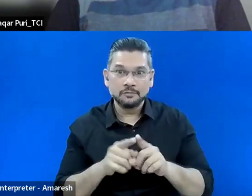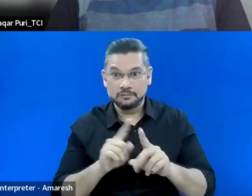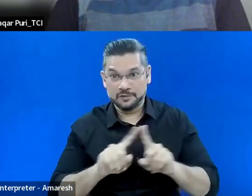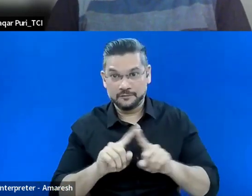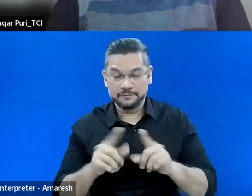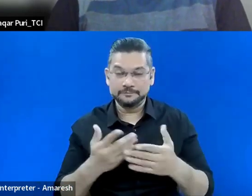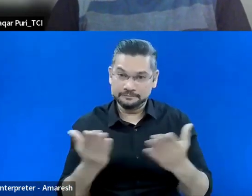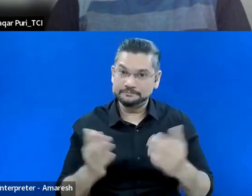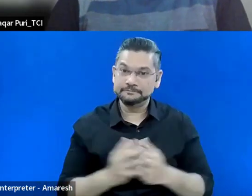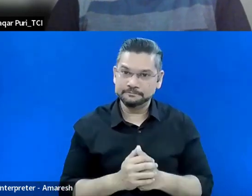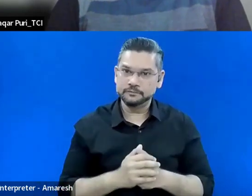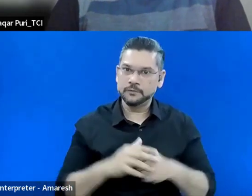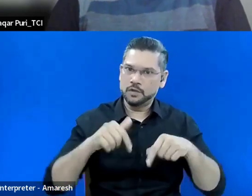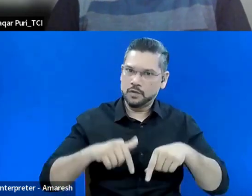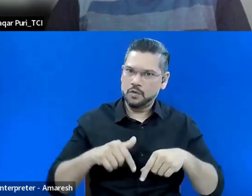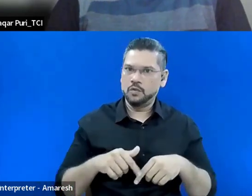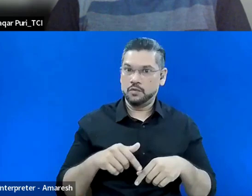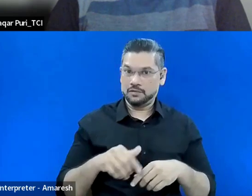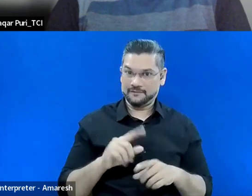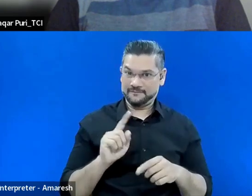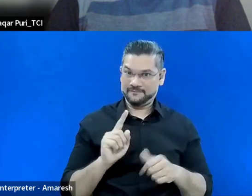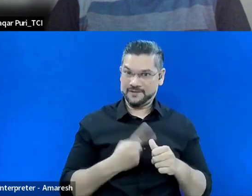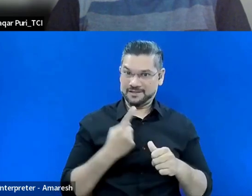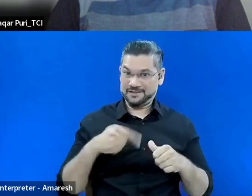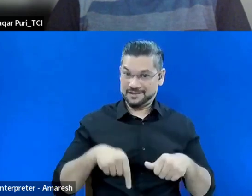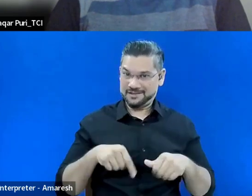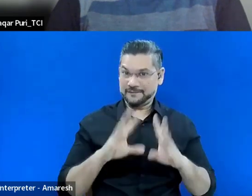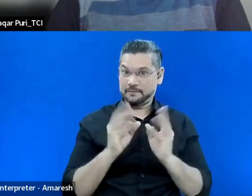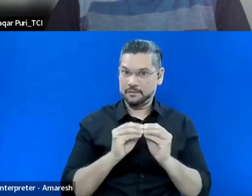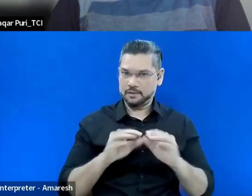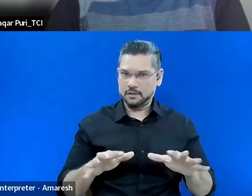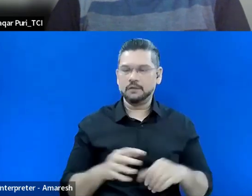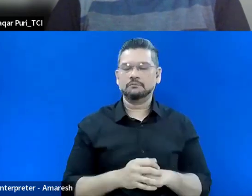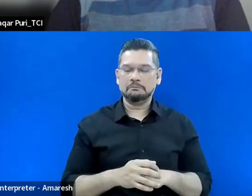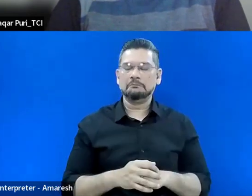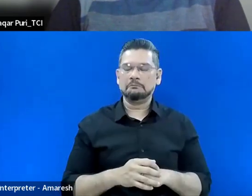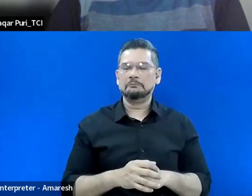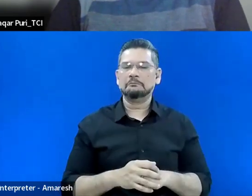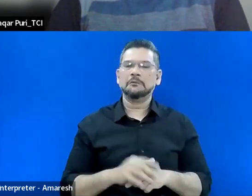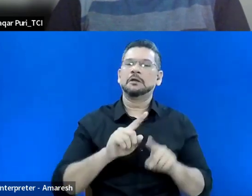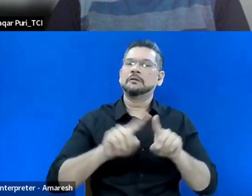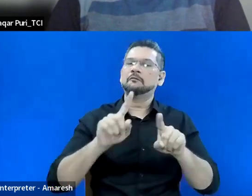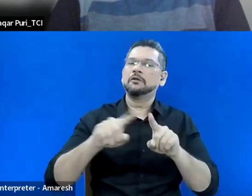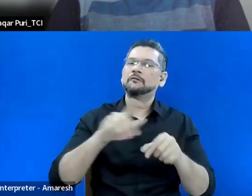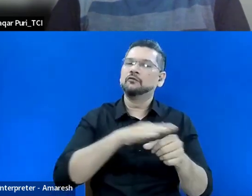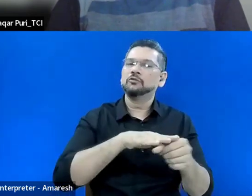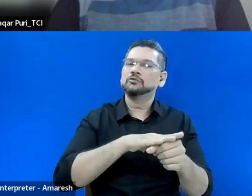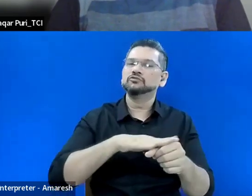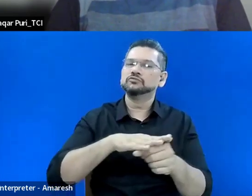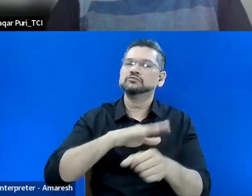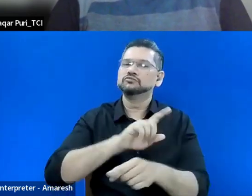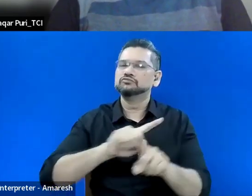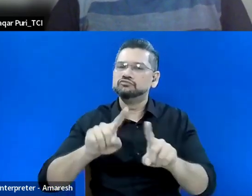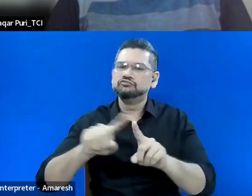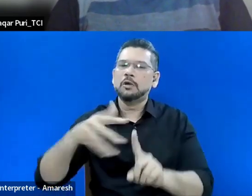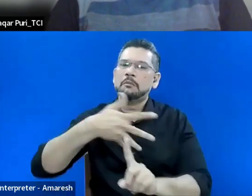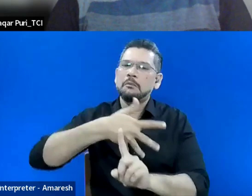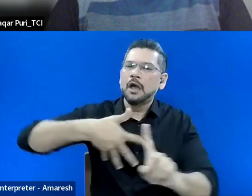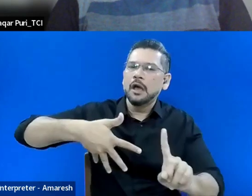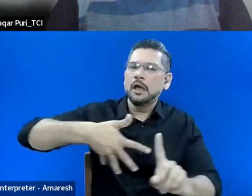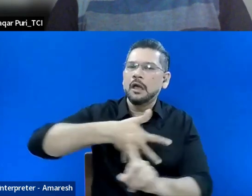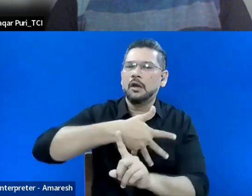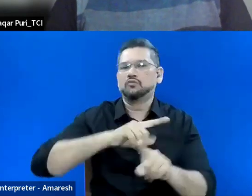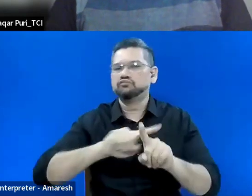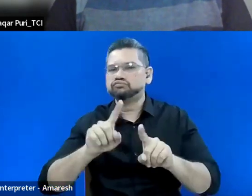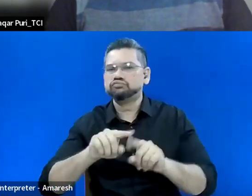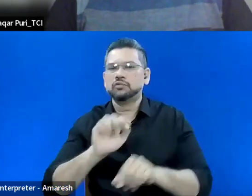from different regions and backgrounds. But before we begin, I would like to share with you some of the features of the